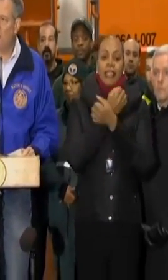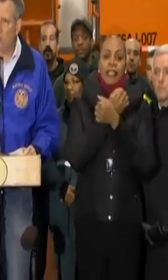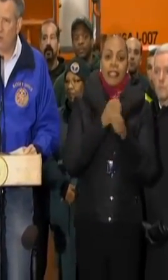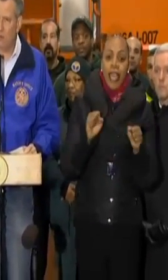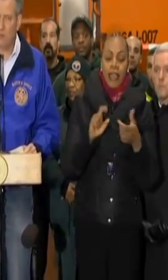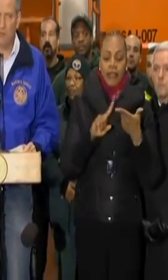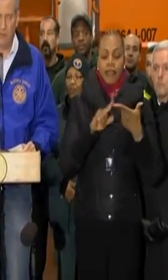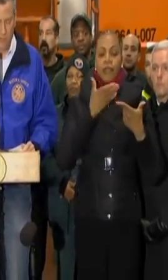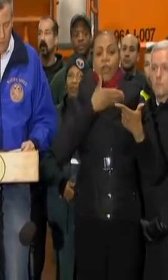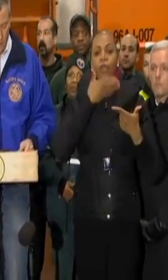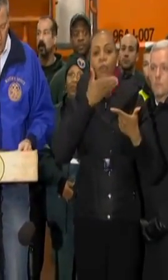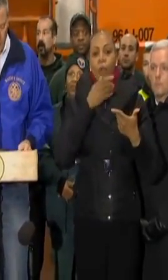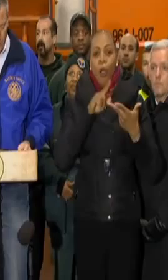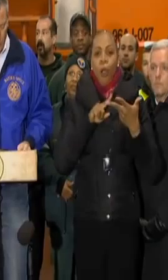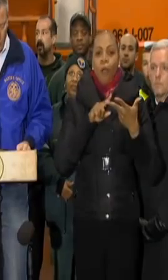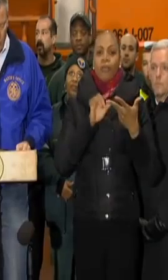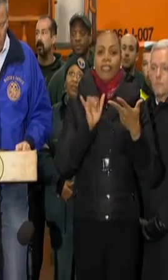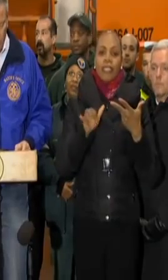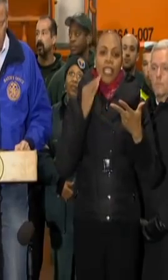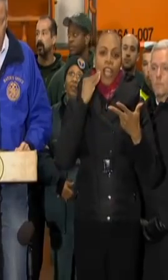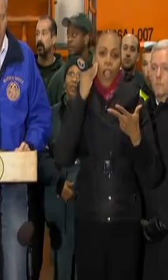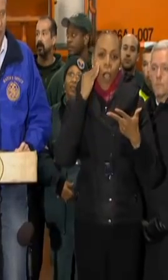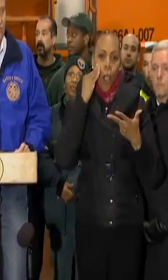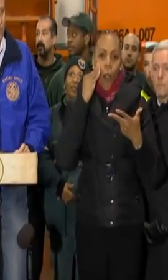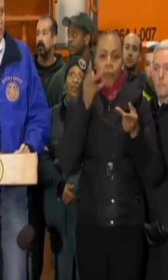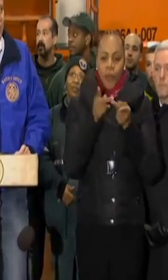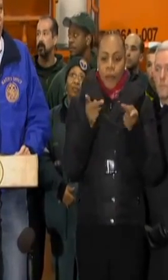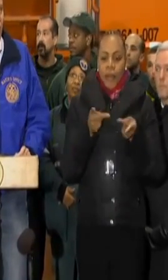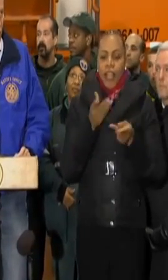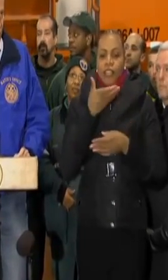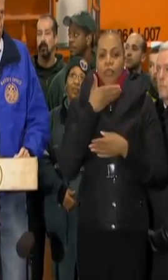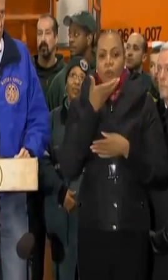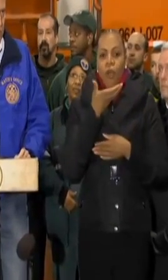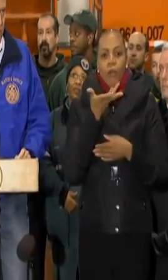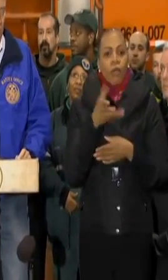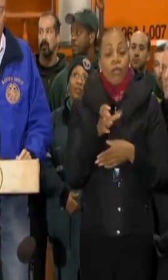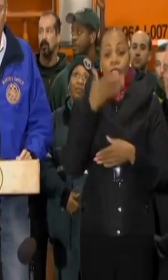stay indoors. I don't want people to forget just how